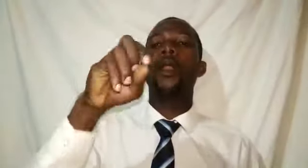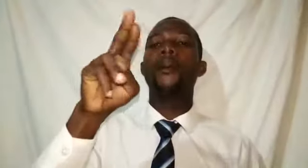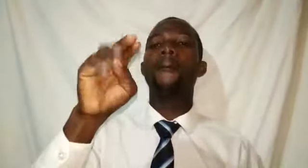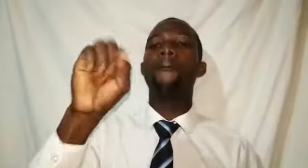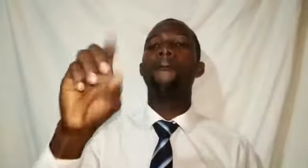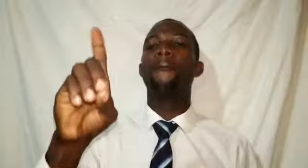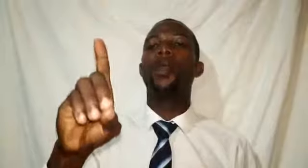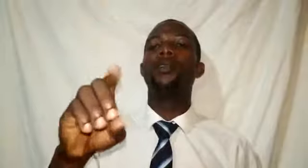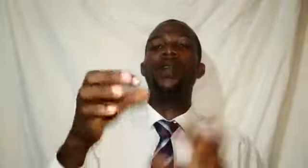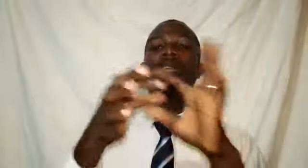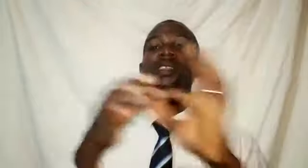semicolon.